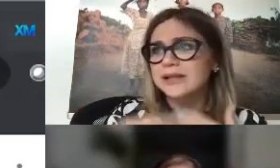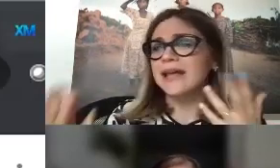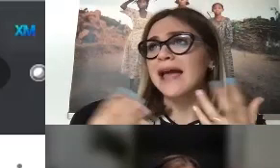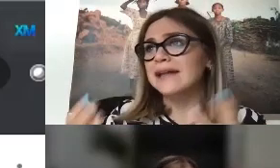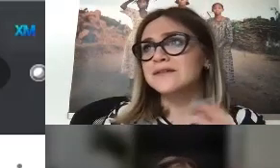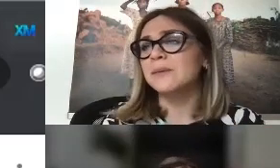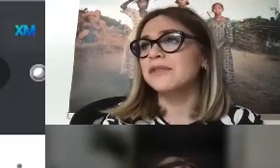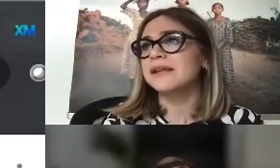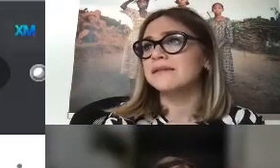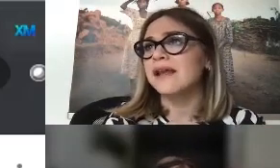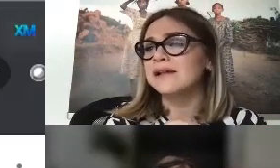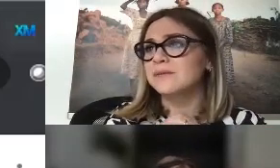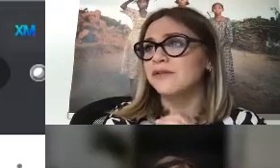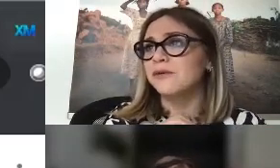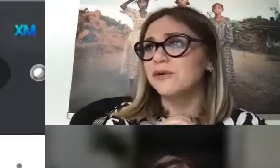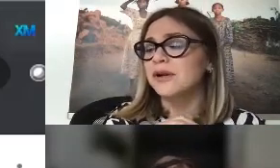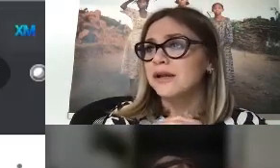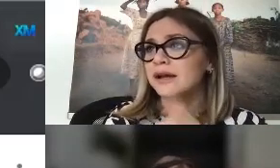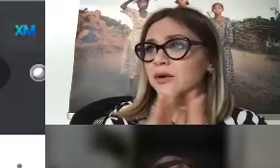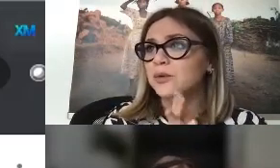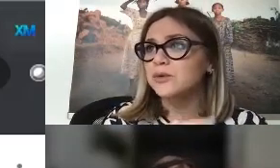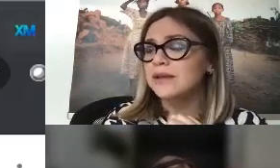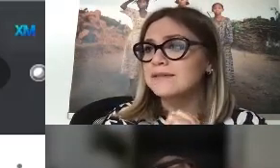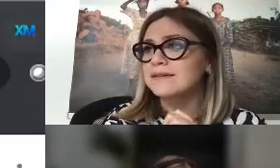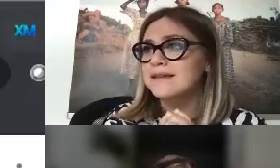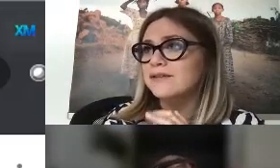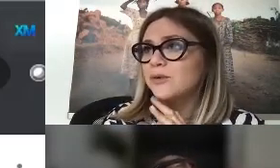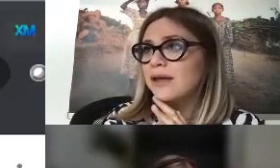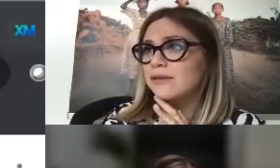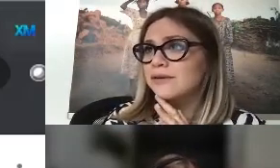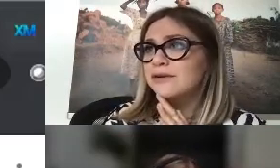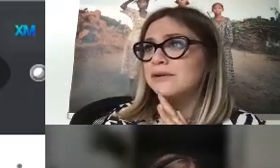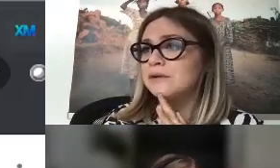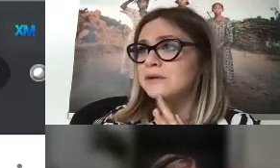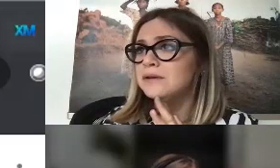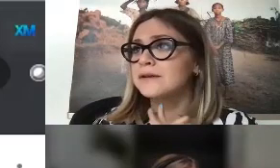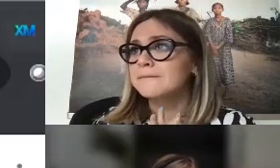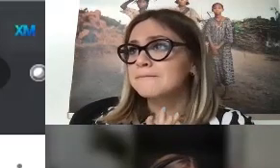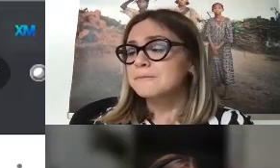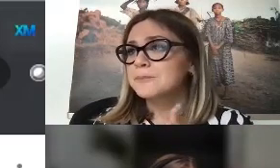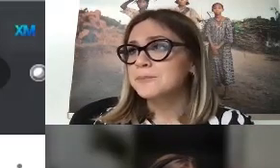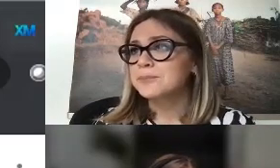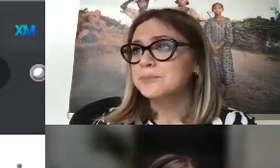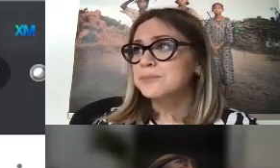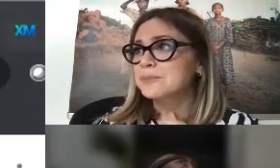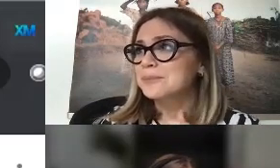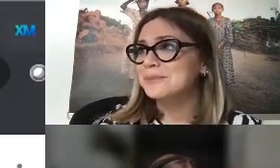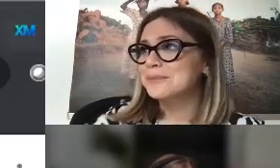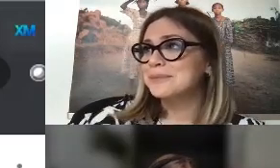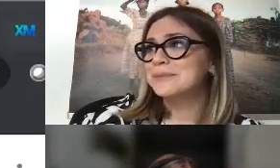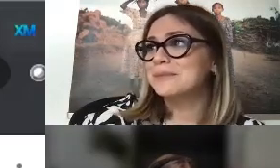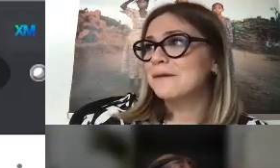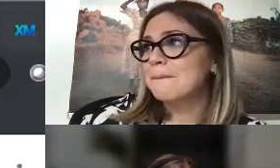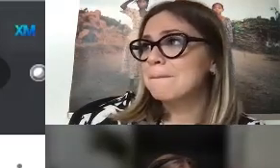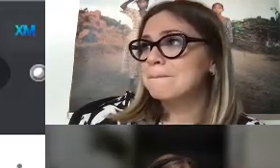continue, add something else before we do the exercise together. Thank you, Fede.